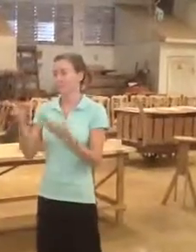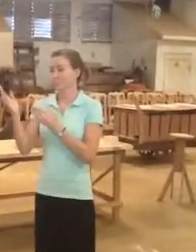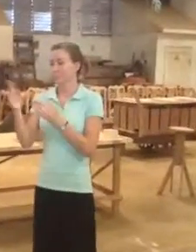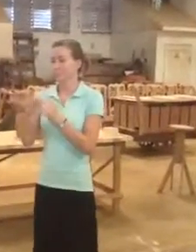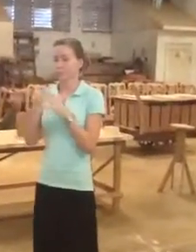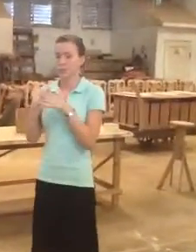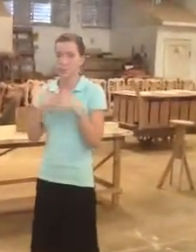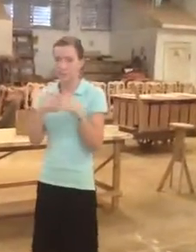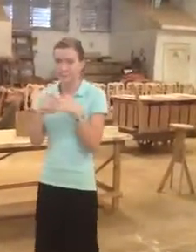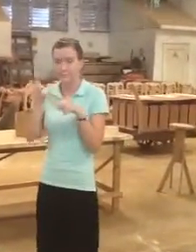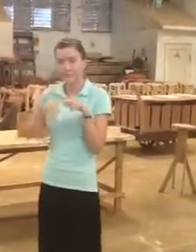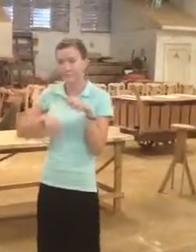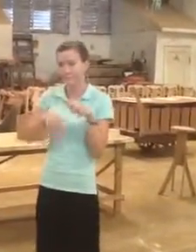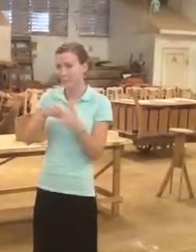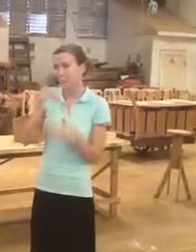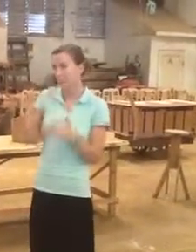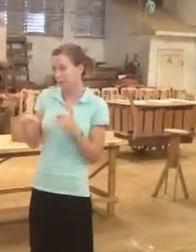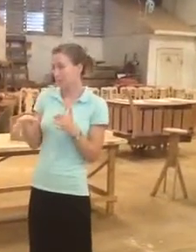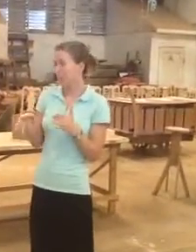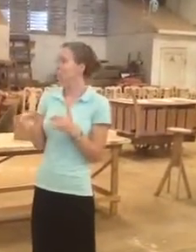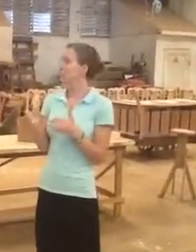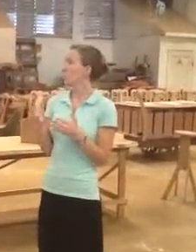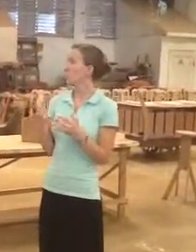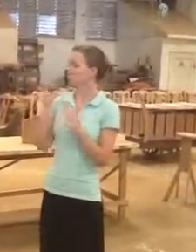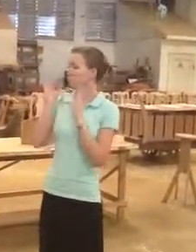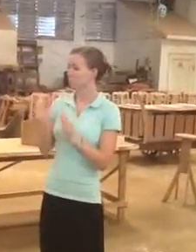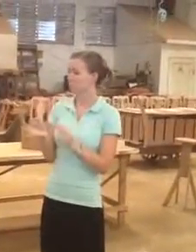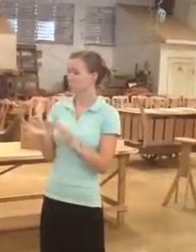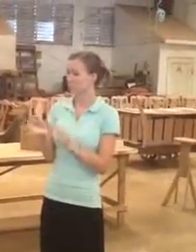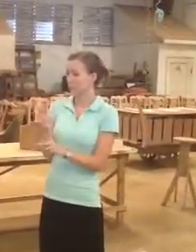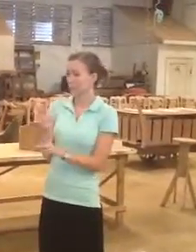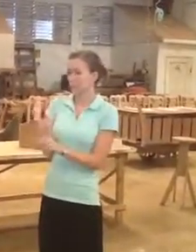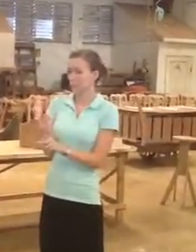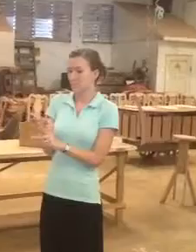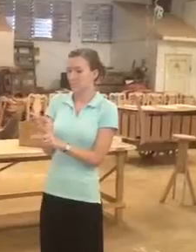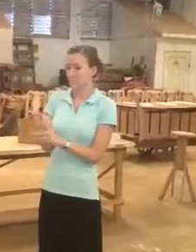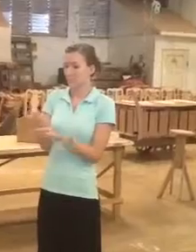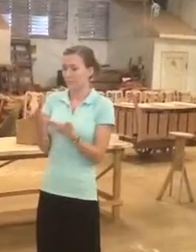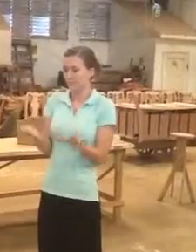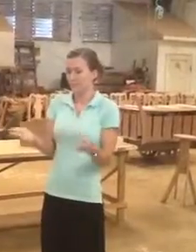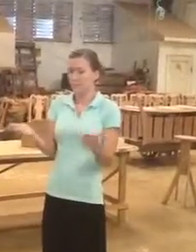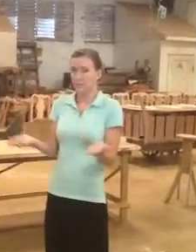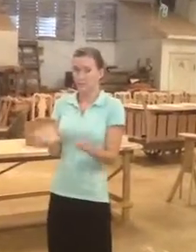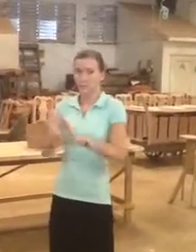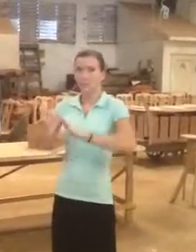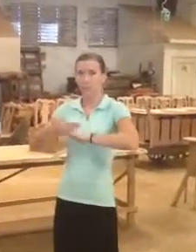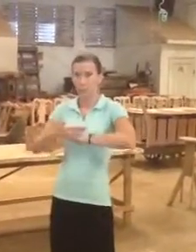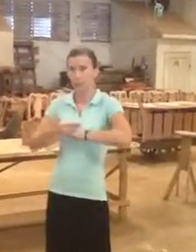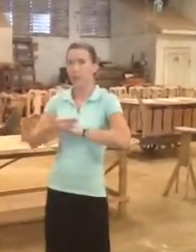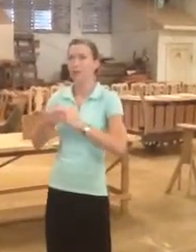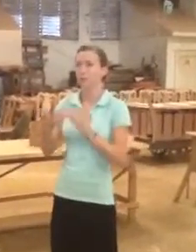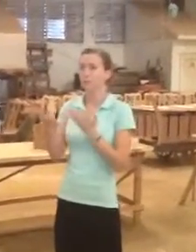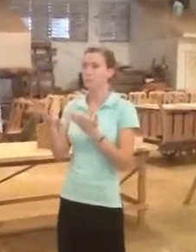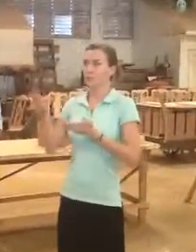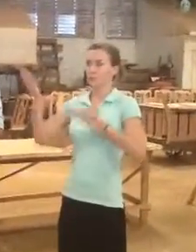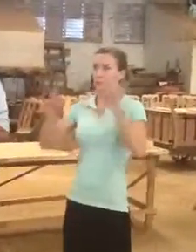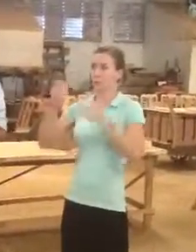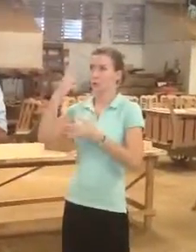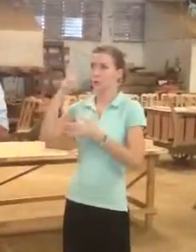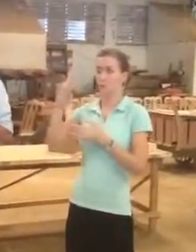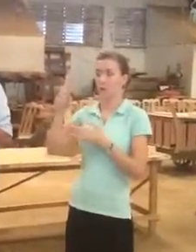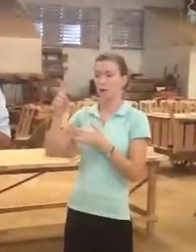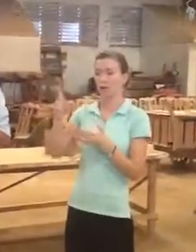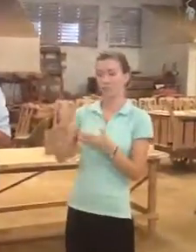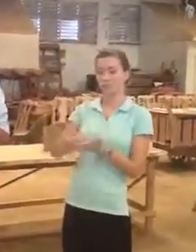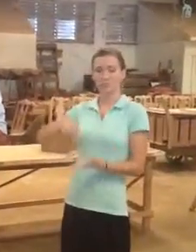what if we kept things in Jamaica, and what if we catered to the elite of Jamaica? We still, even in Jamaica, can't compete with